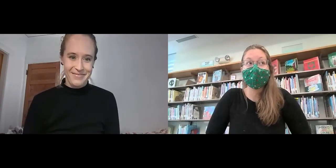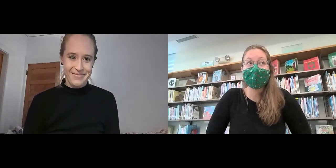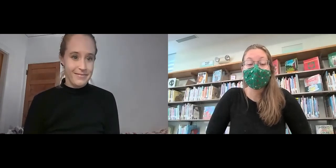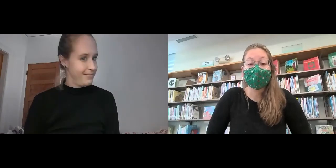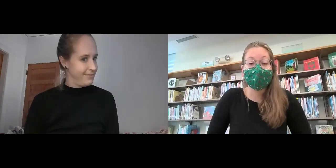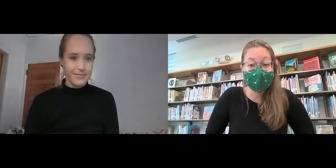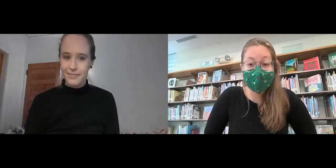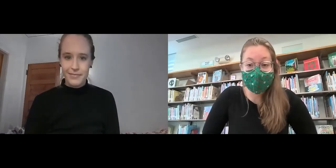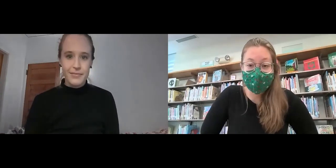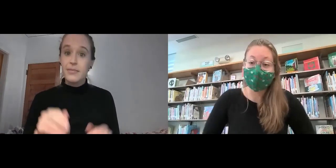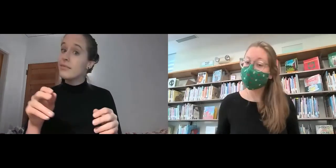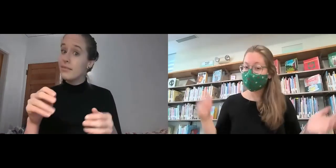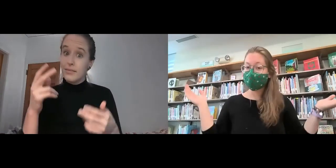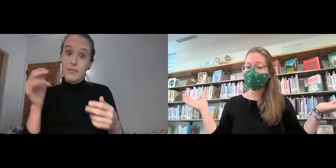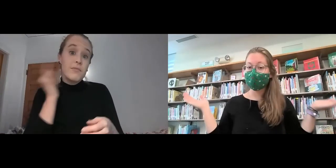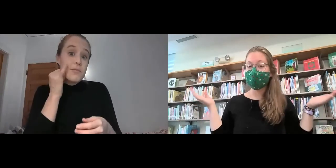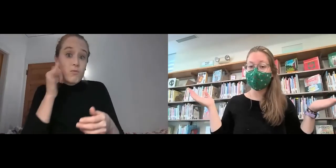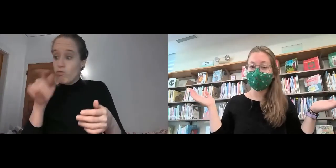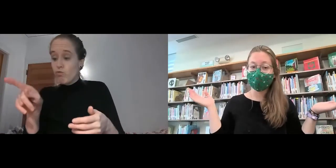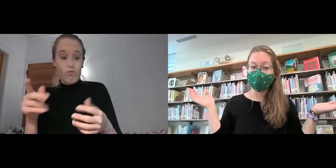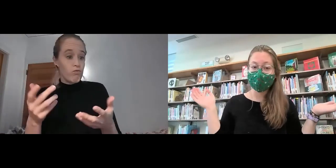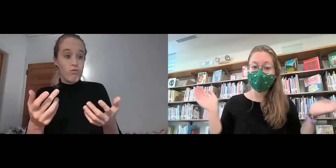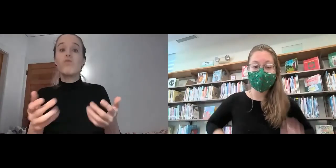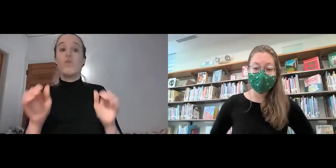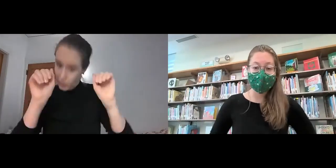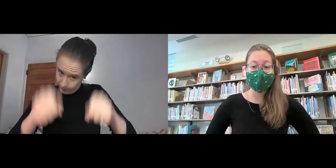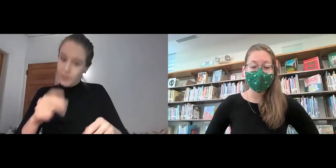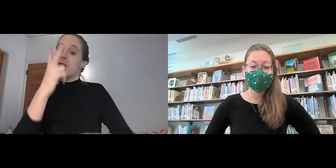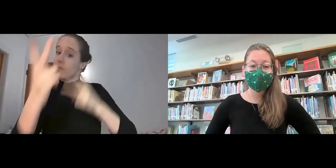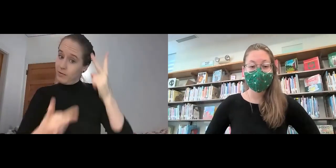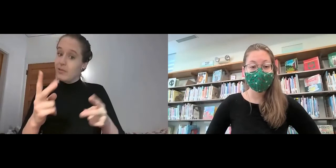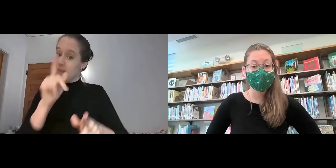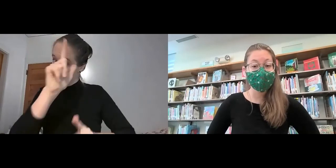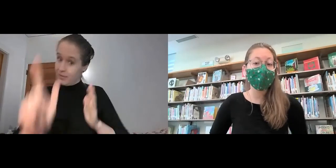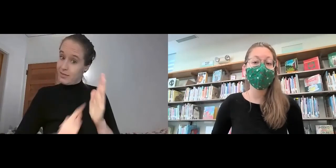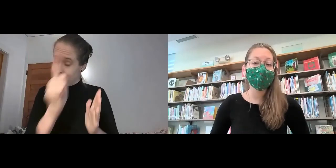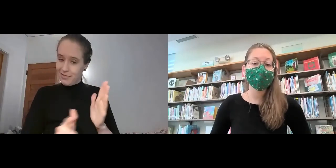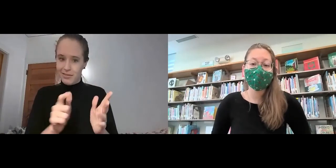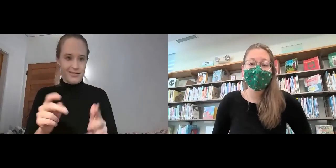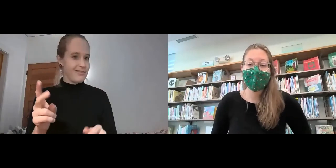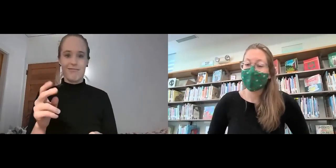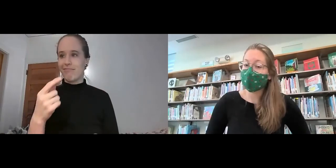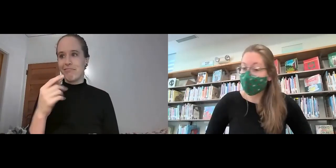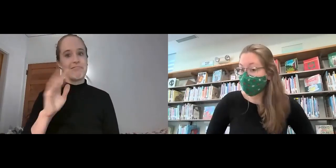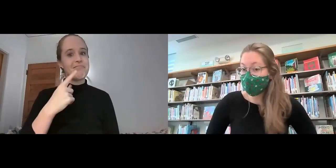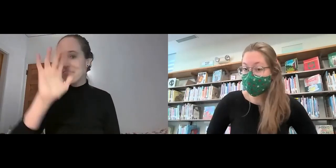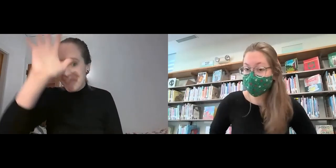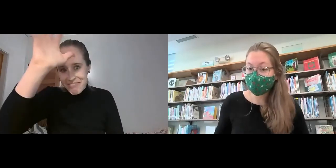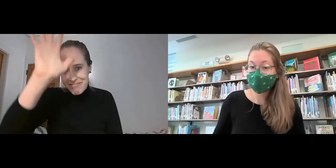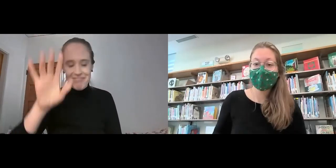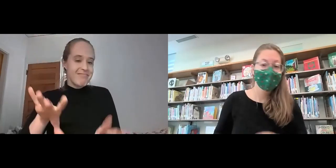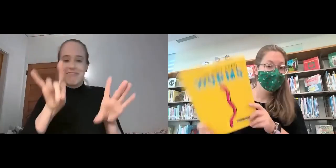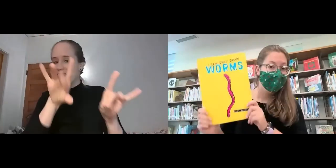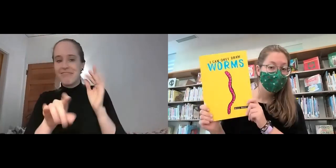And if you're in the area, come by Rochambeau and spend some time with us picking out